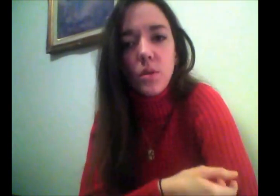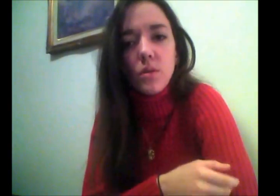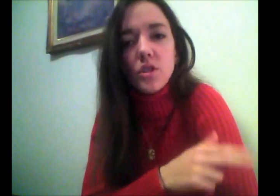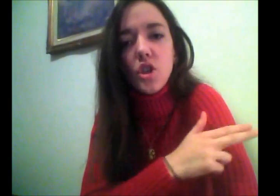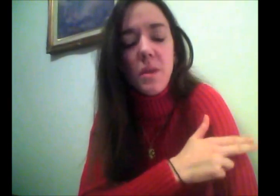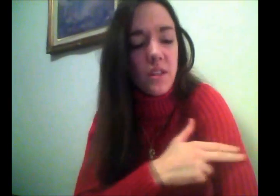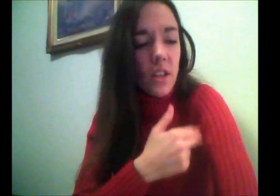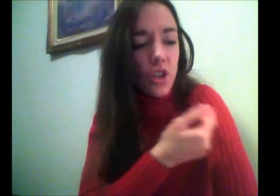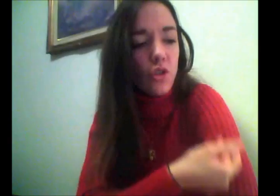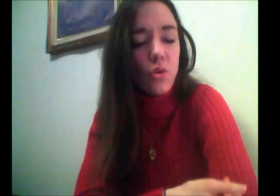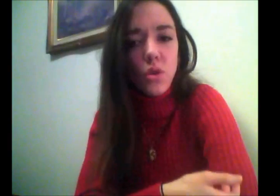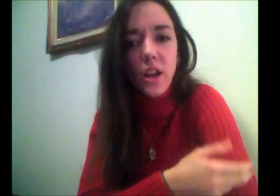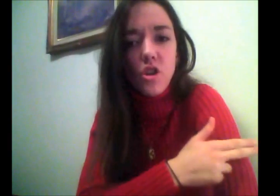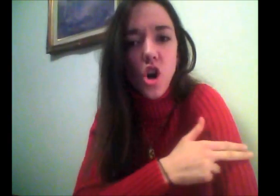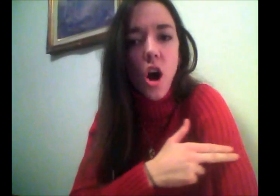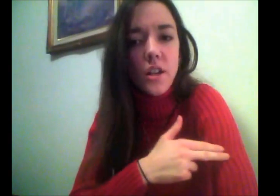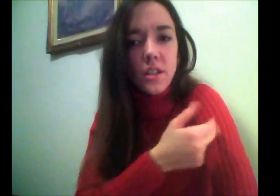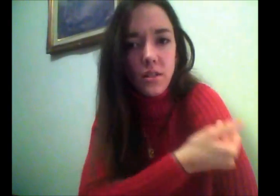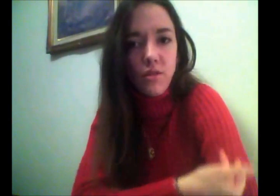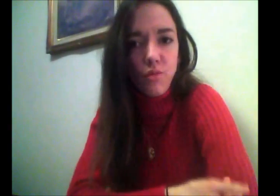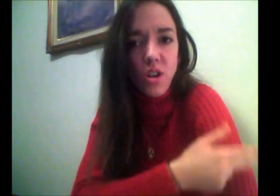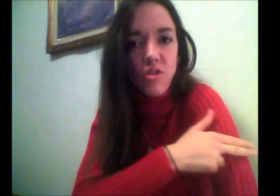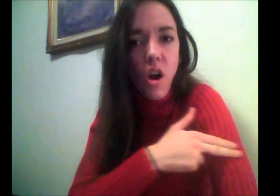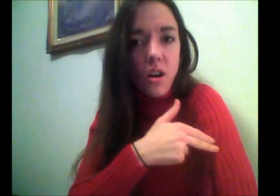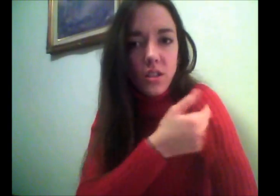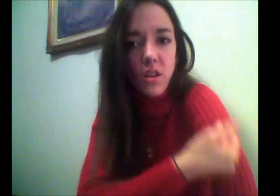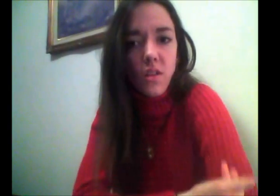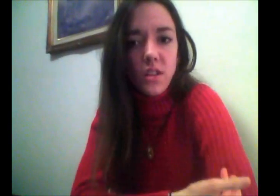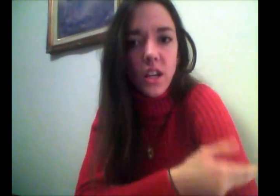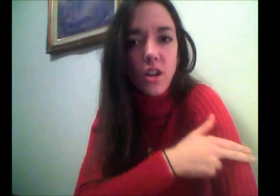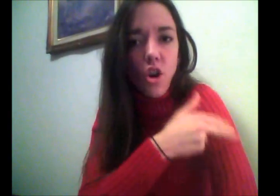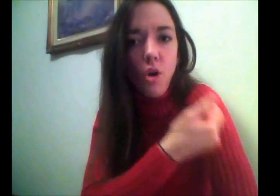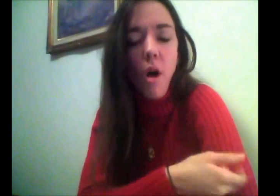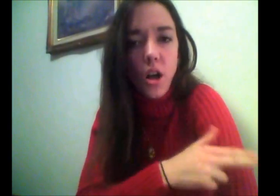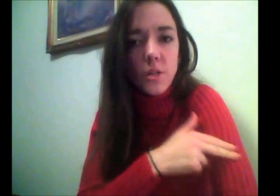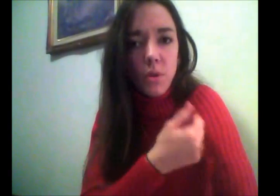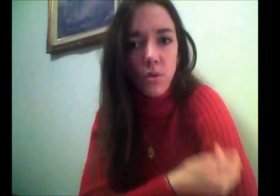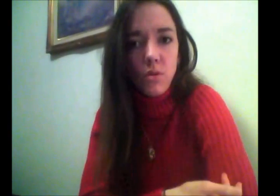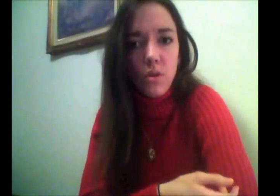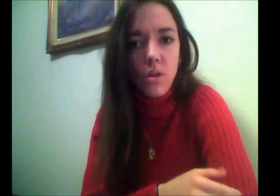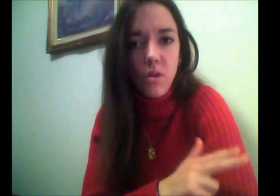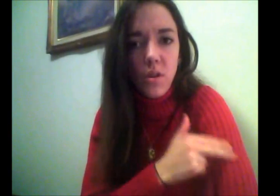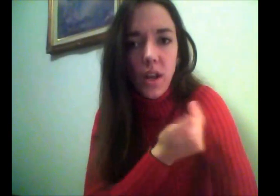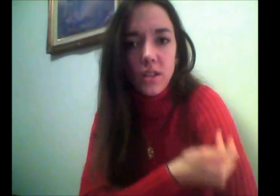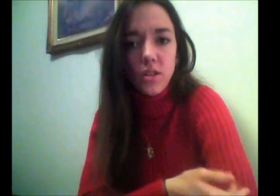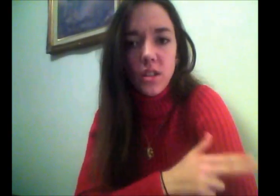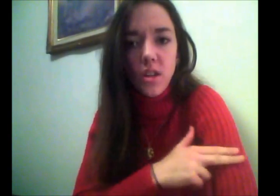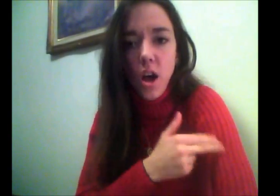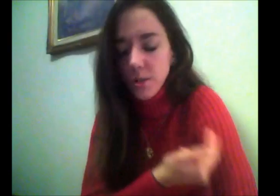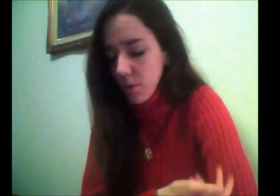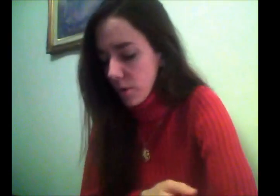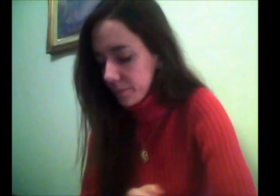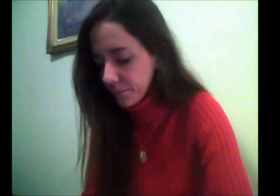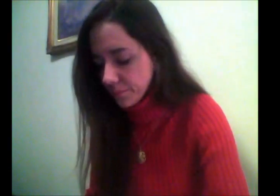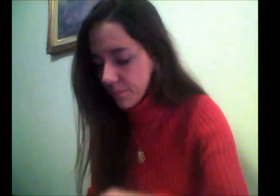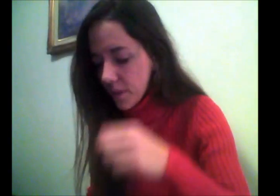So you do like a cross, the red cross on the side of your arm, hospital. Okay, so this is hospital.